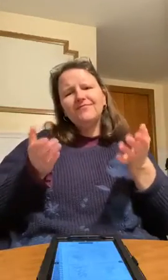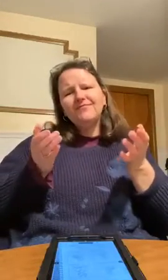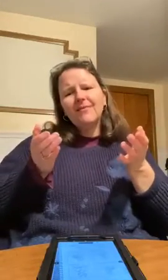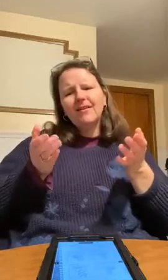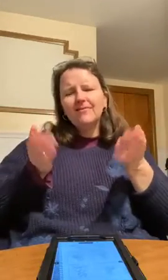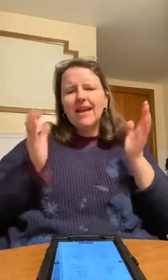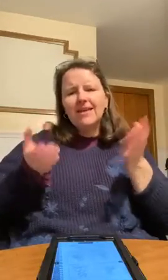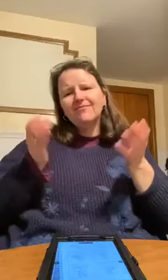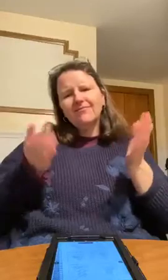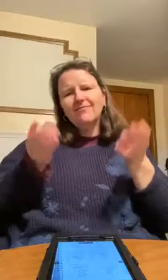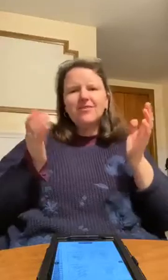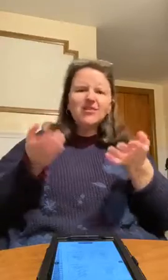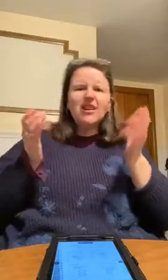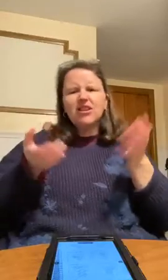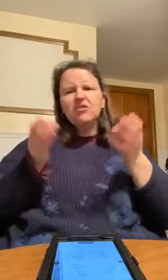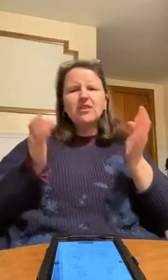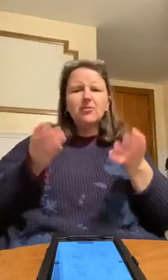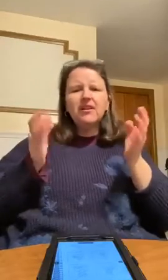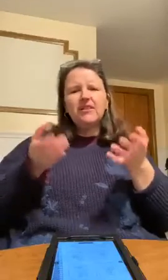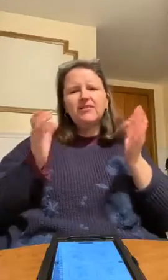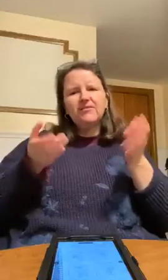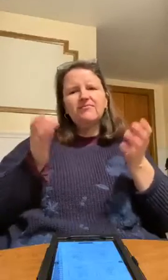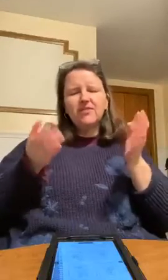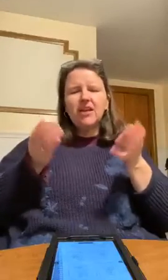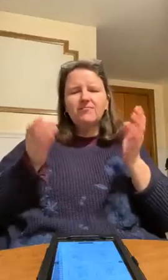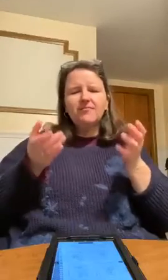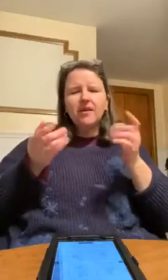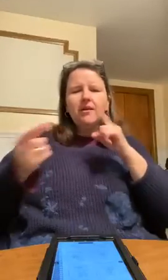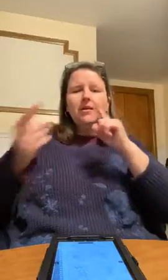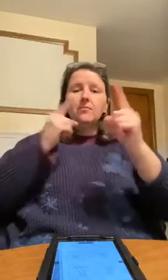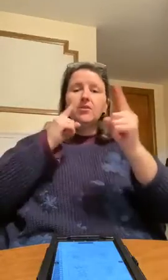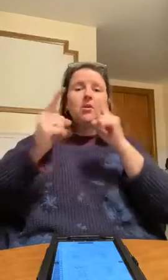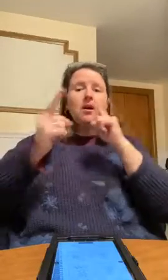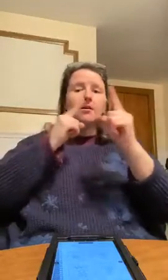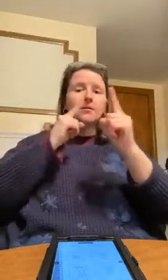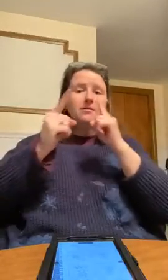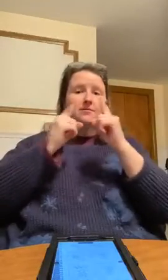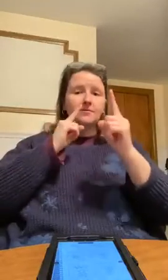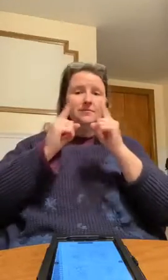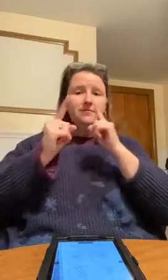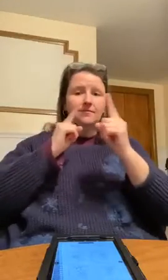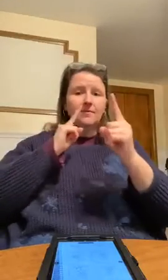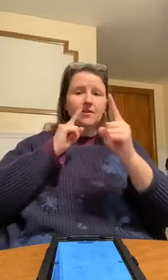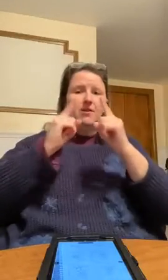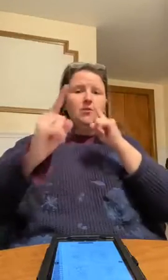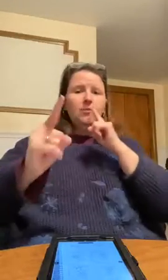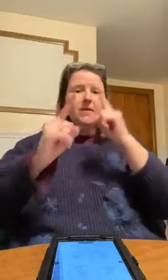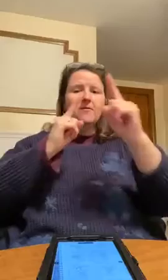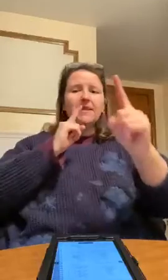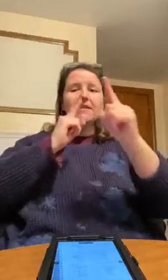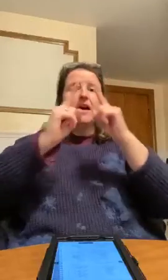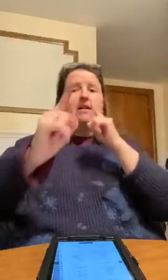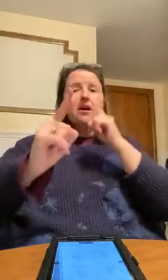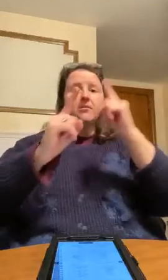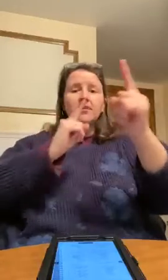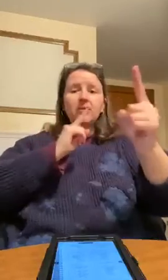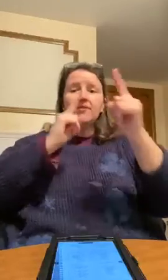You know, just kind of shooting the breeze. Chat. But talk. When there is a dialogue between two